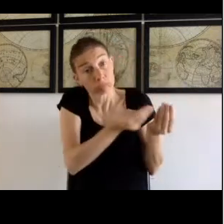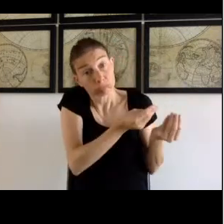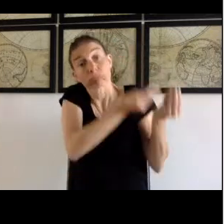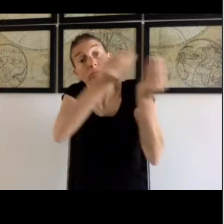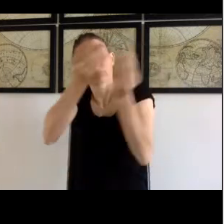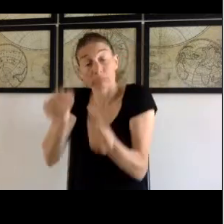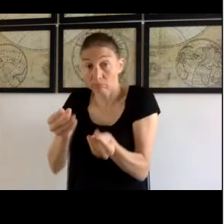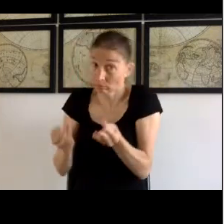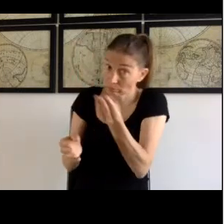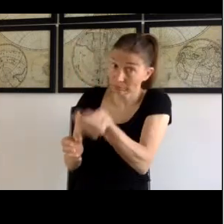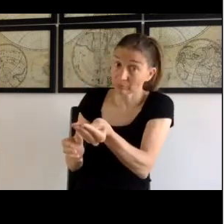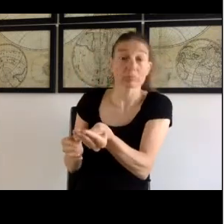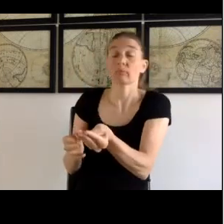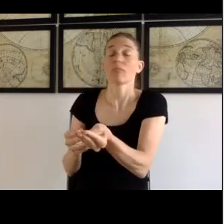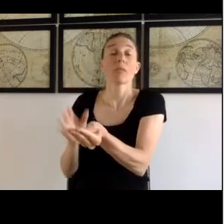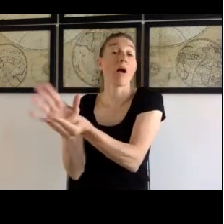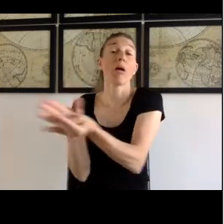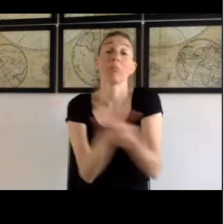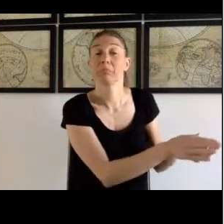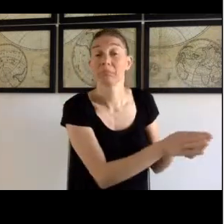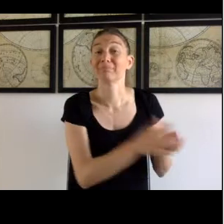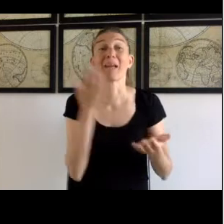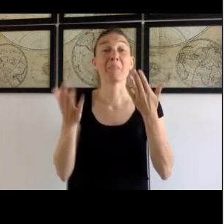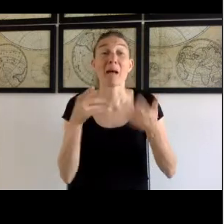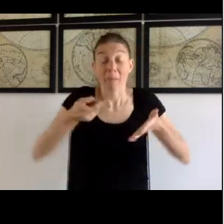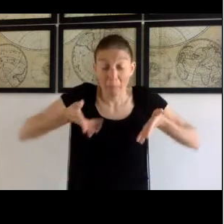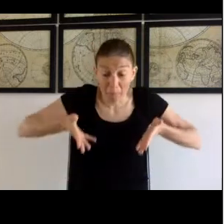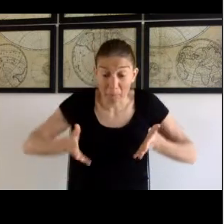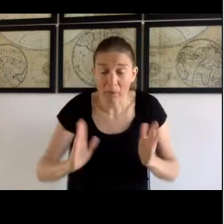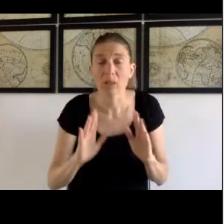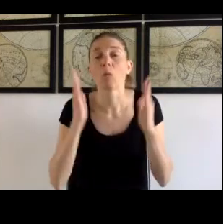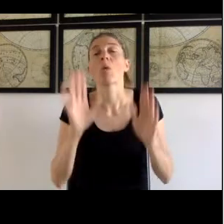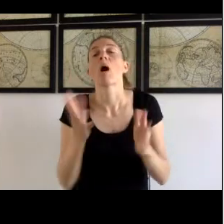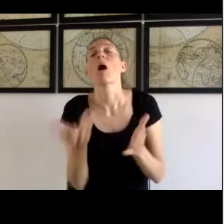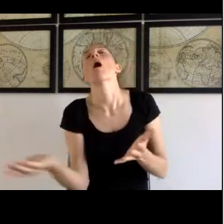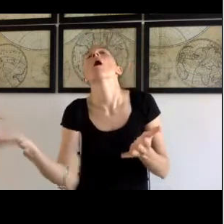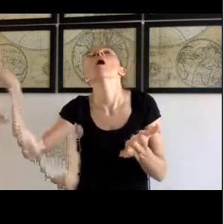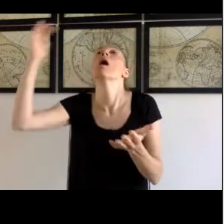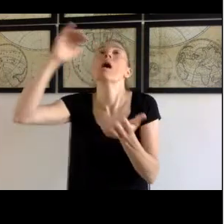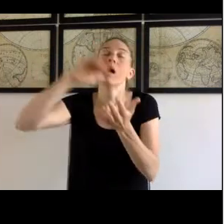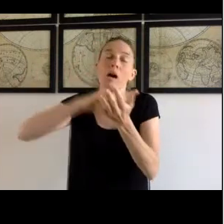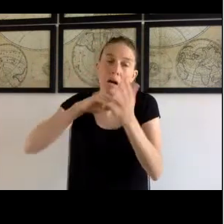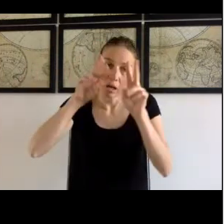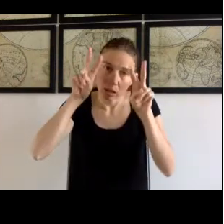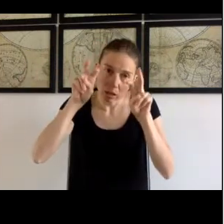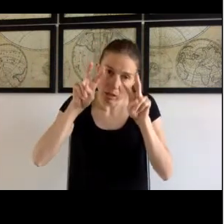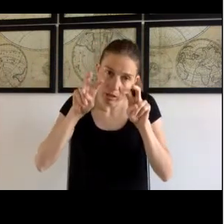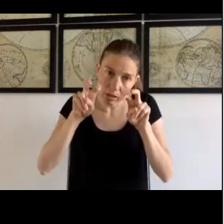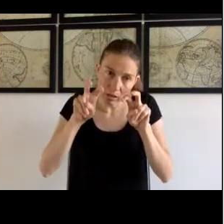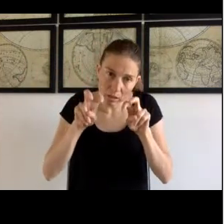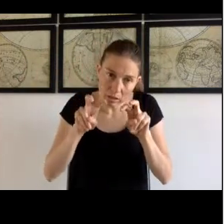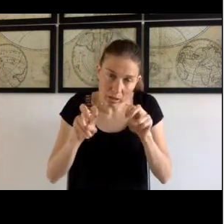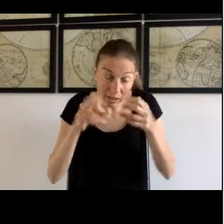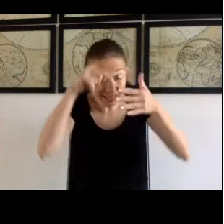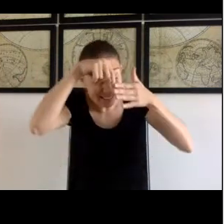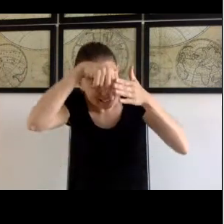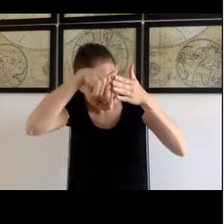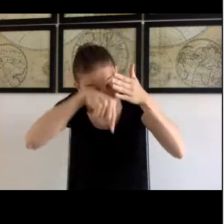disability since birth. They wanted to know everything in detail. And yeah, and sometimes